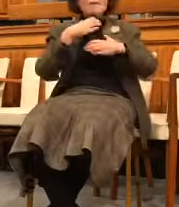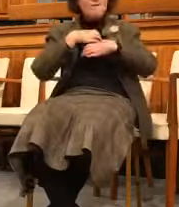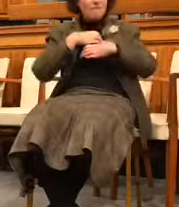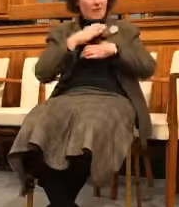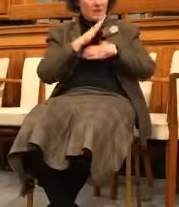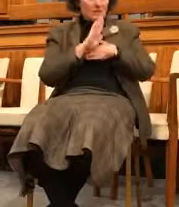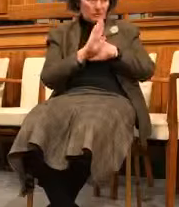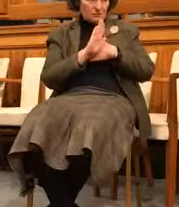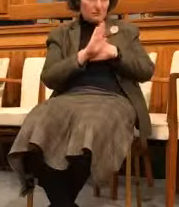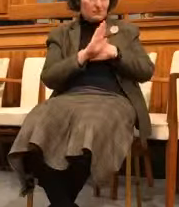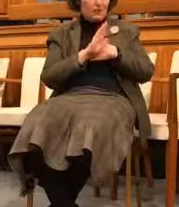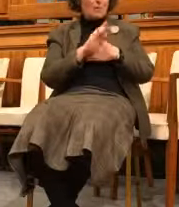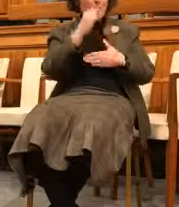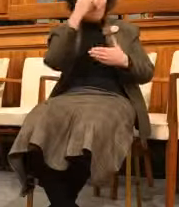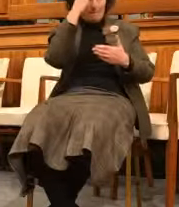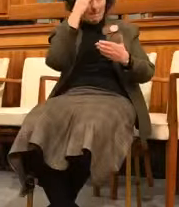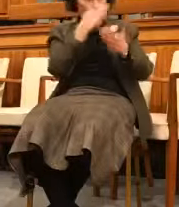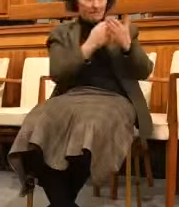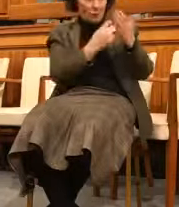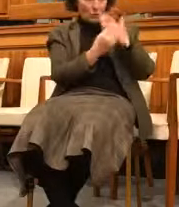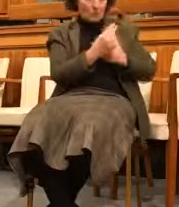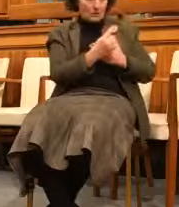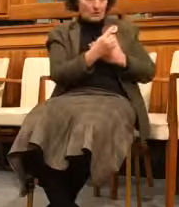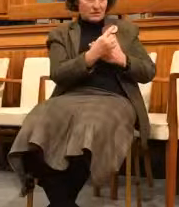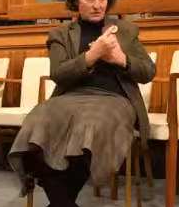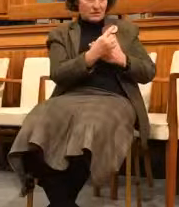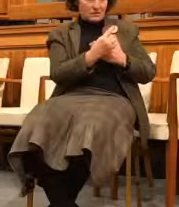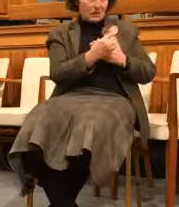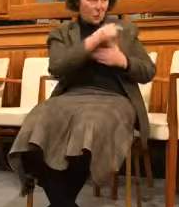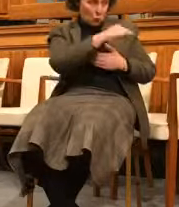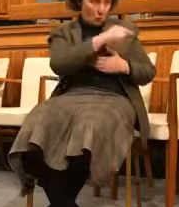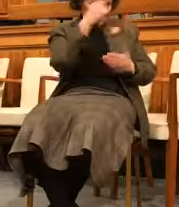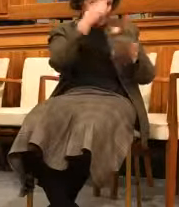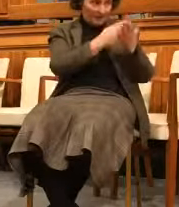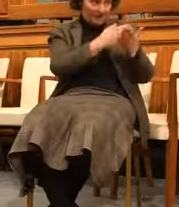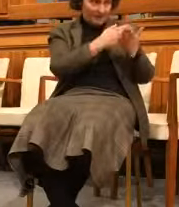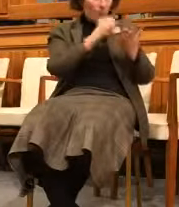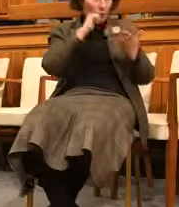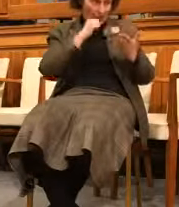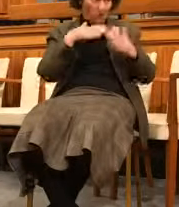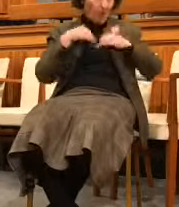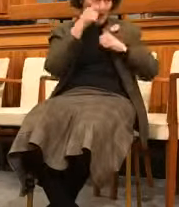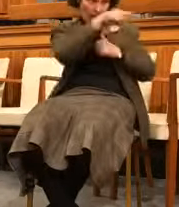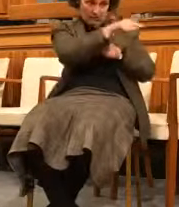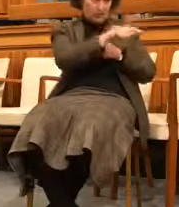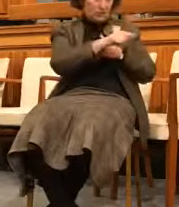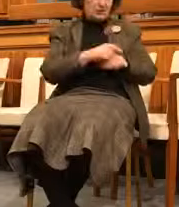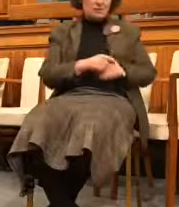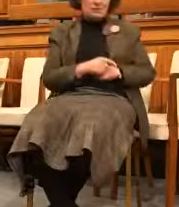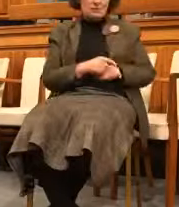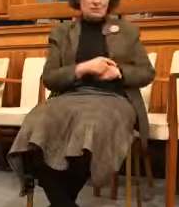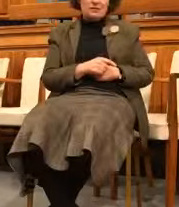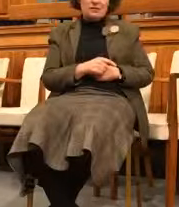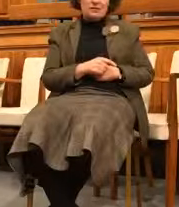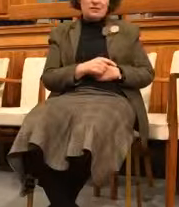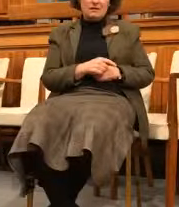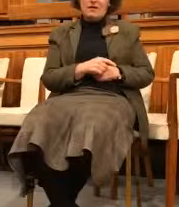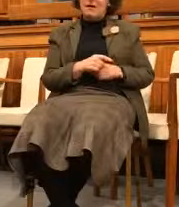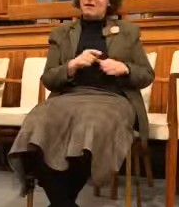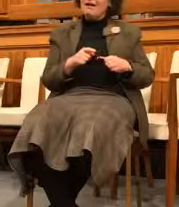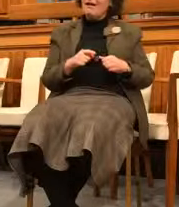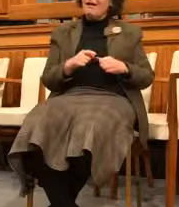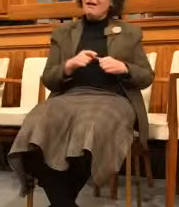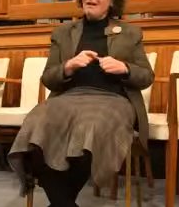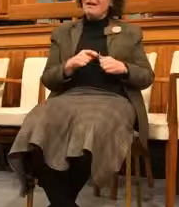Lord, I will heal your daughter. The phrase is pregnant with assurance,